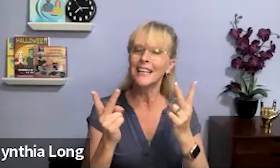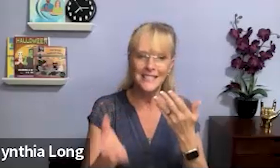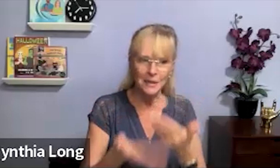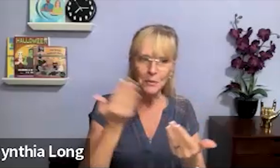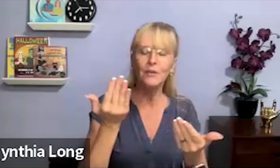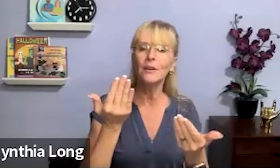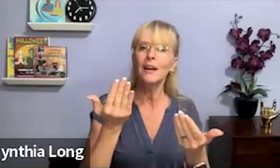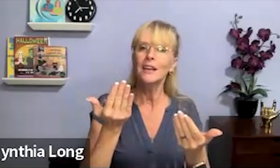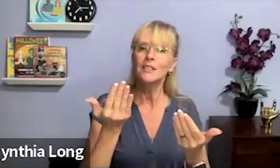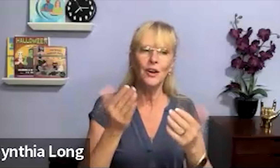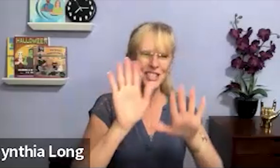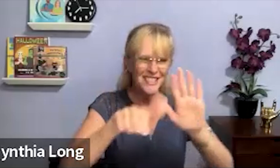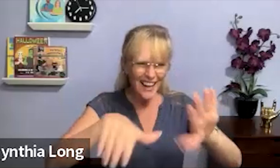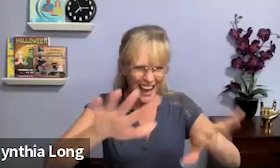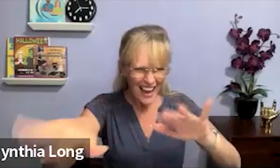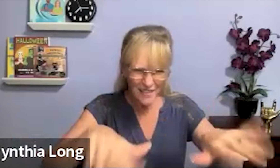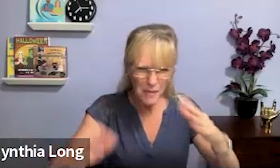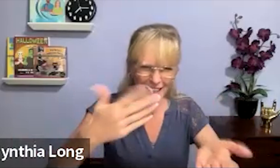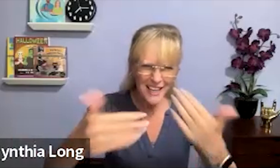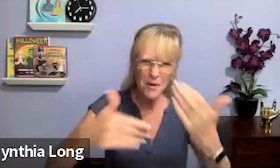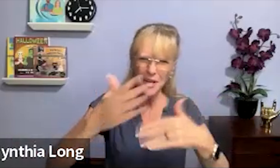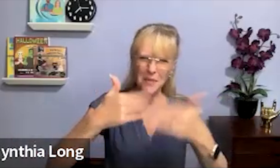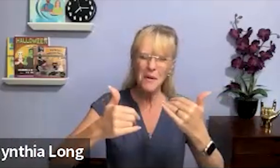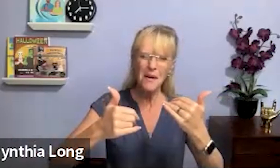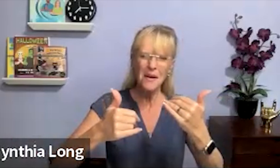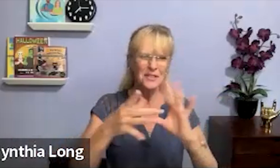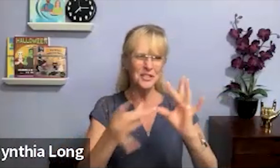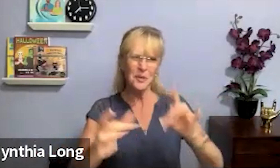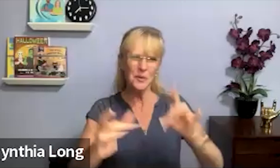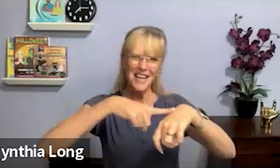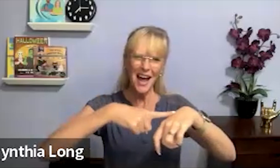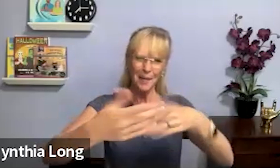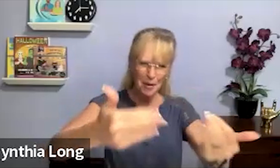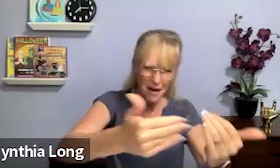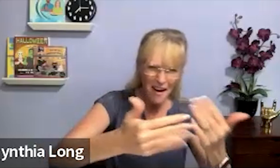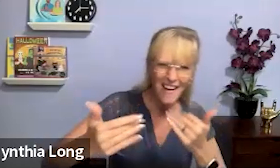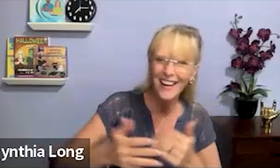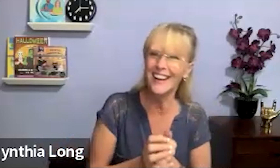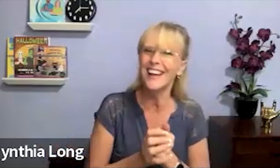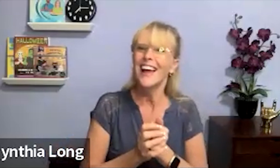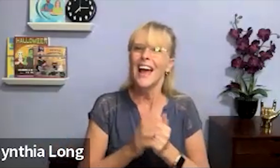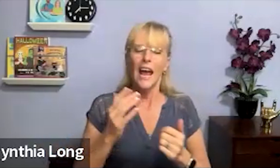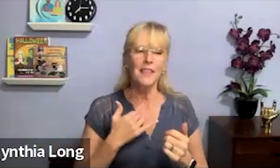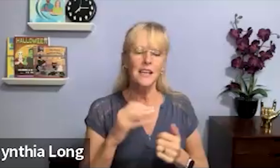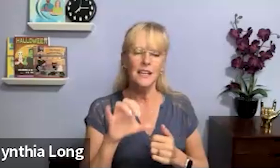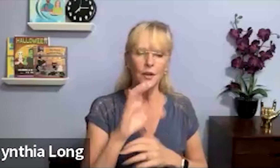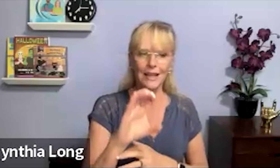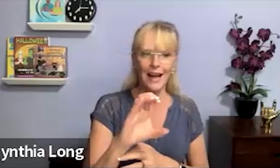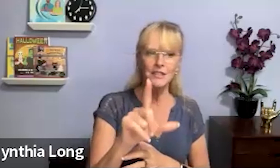it's simpler. So just like, hey, everybody, come on, story time, come on. And then another